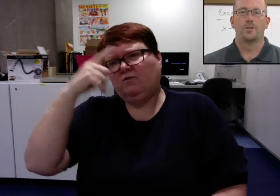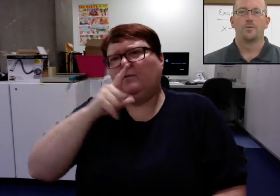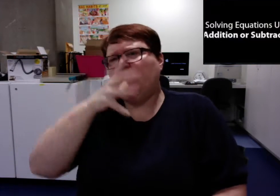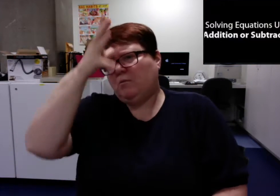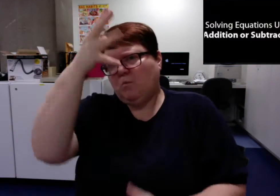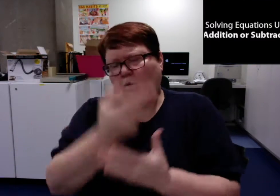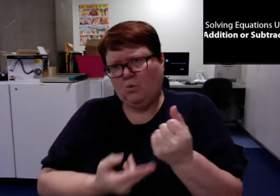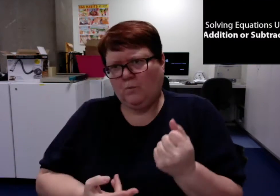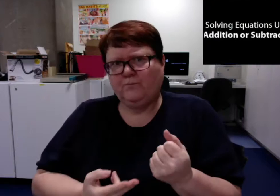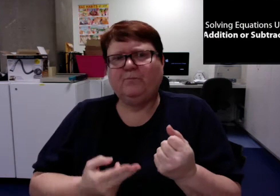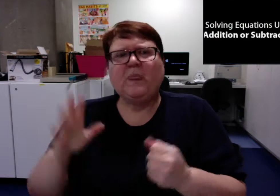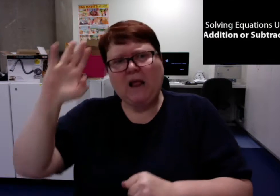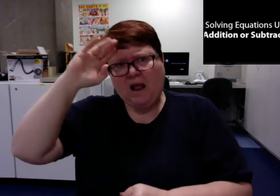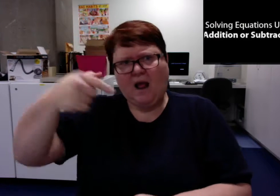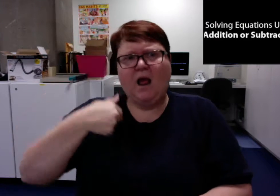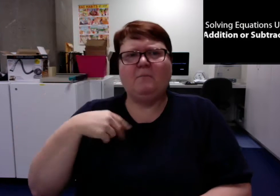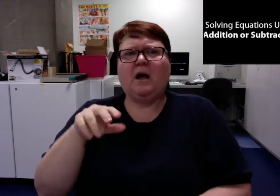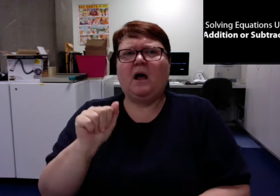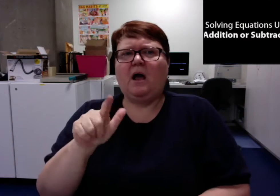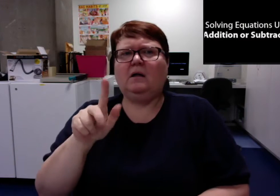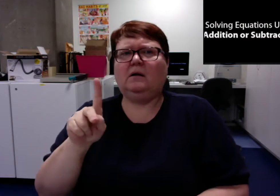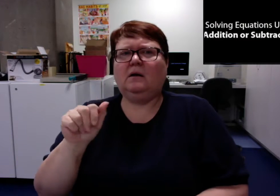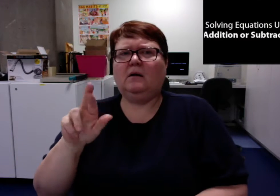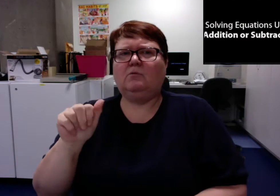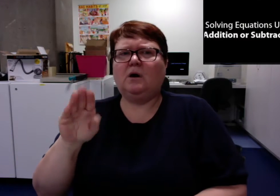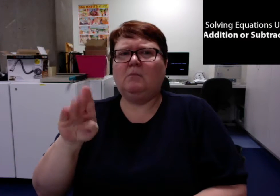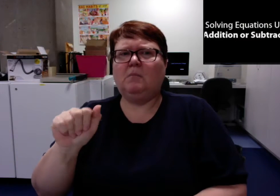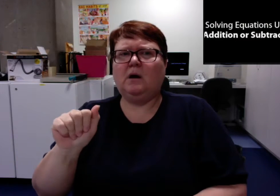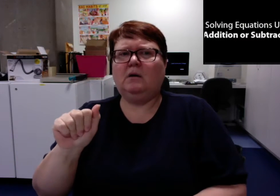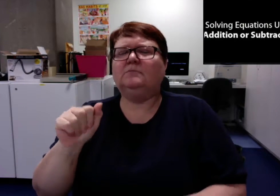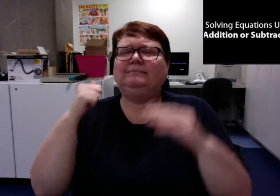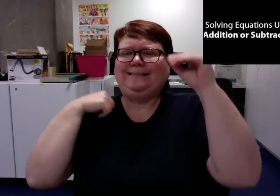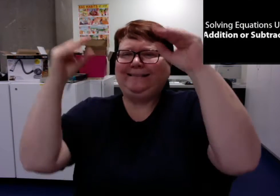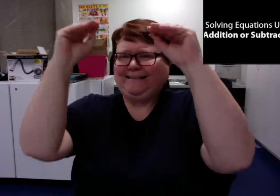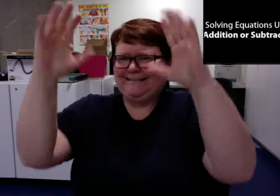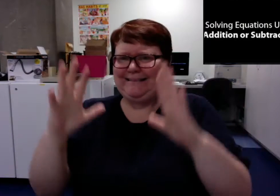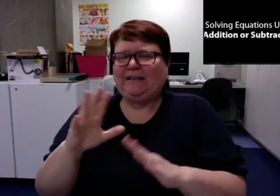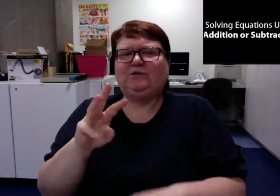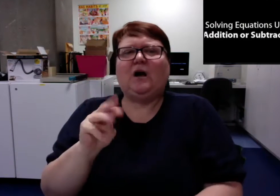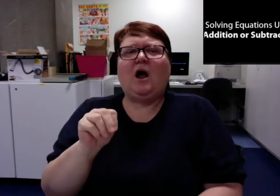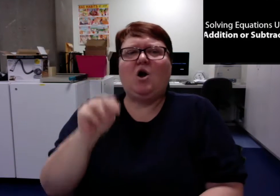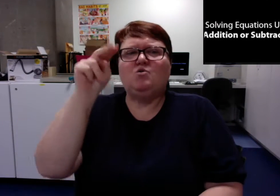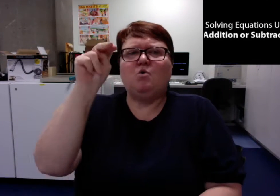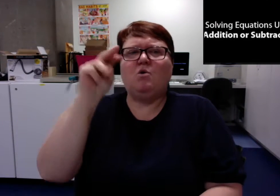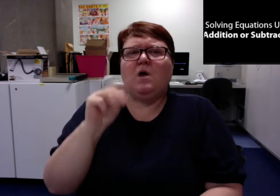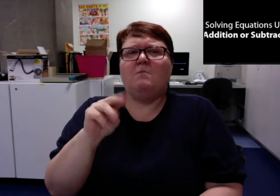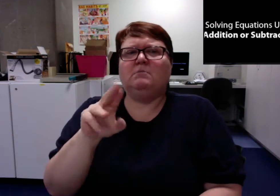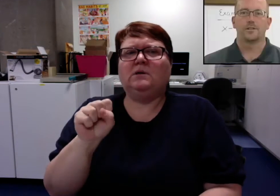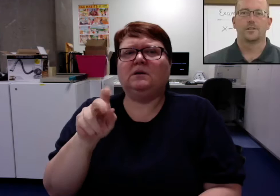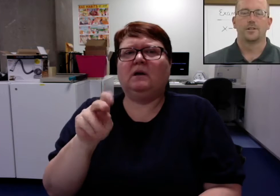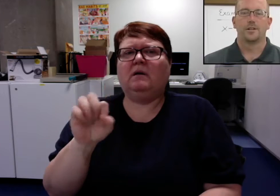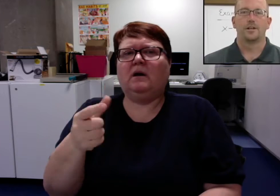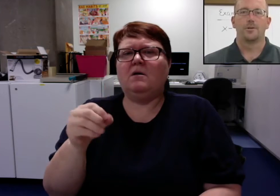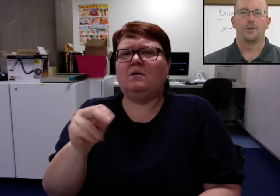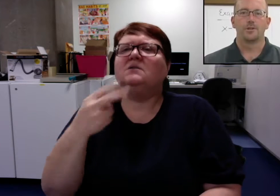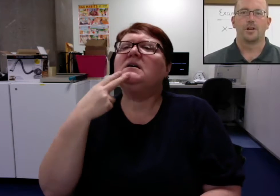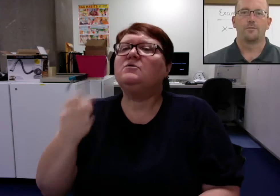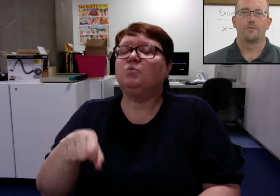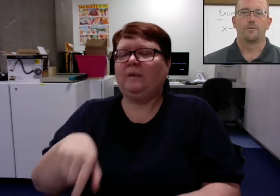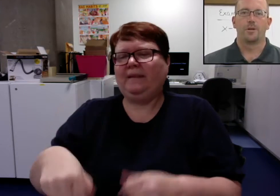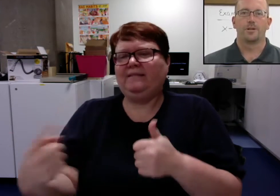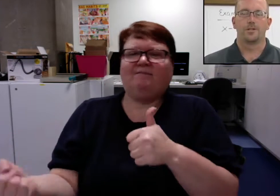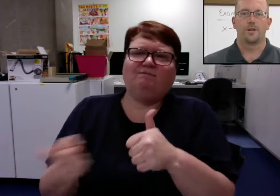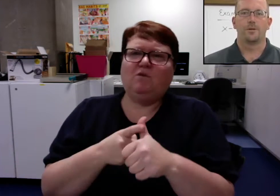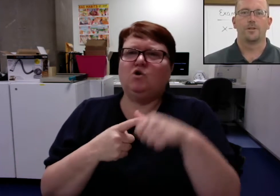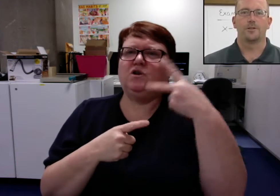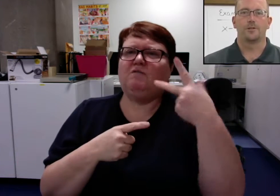1, which is solving equations using addition or subtraction. Not only will this be helpful for the student, but also